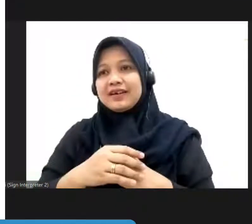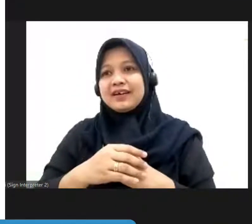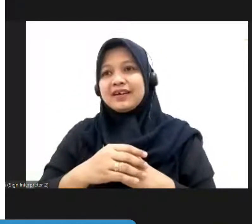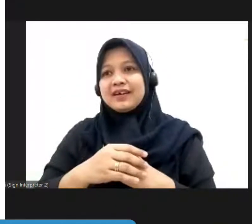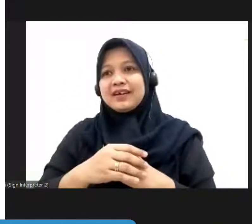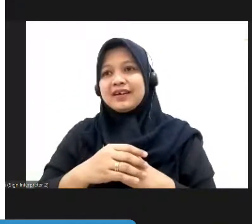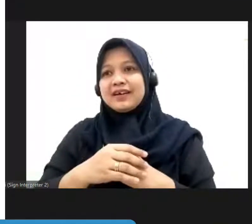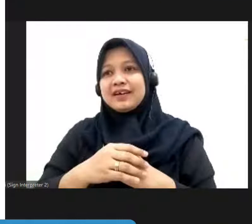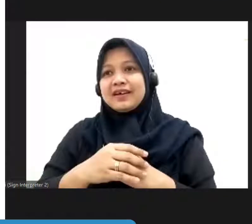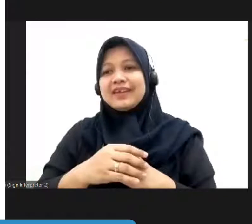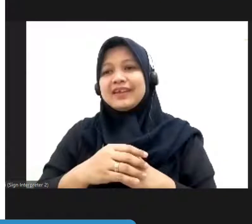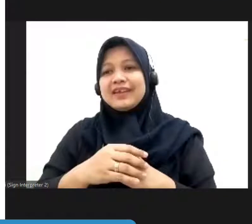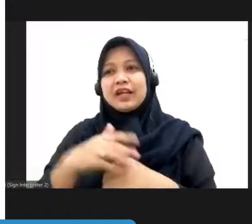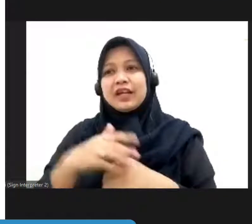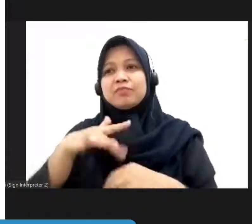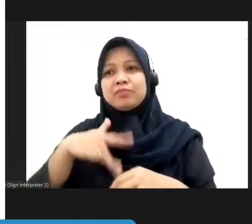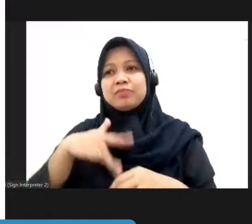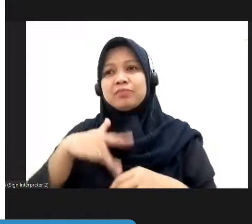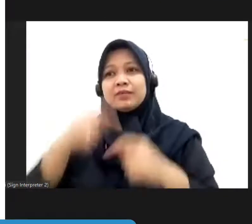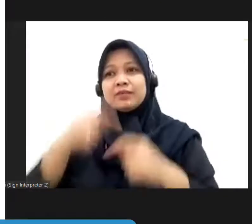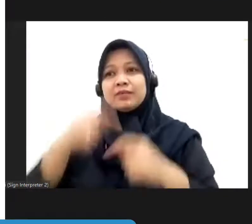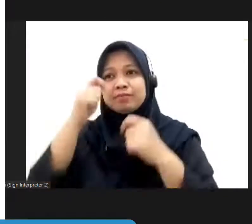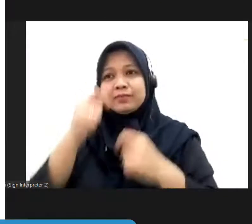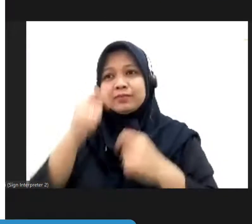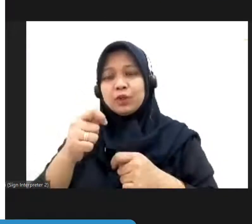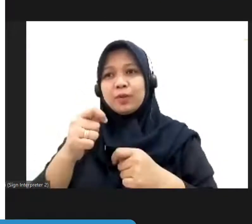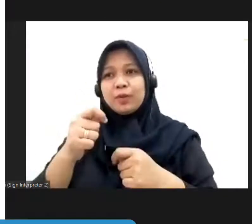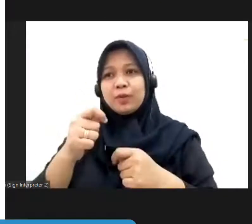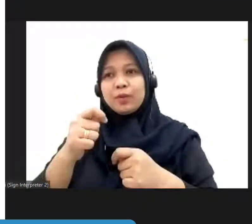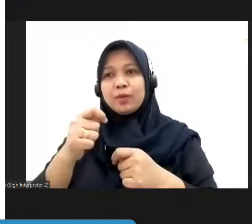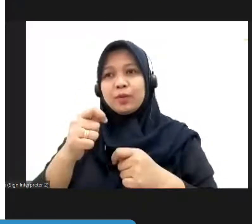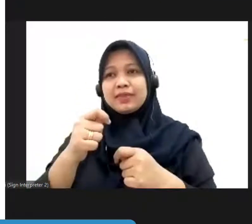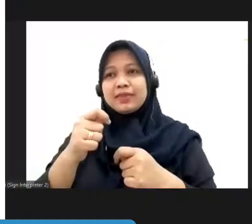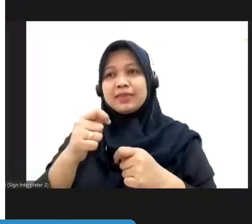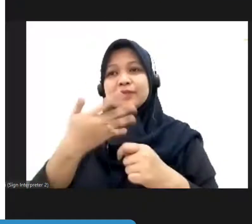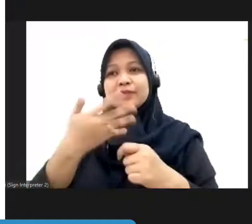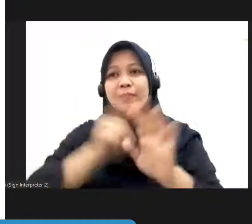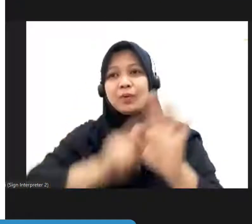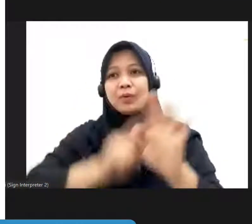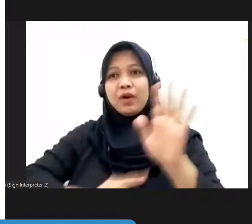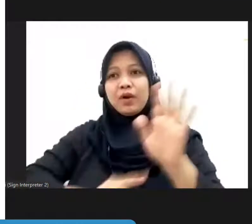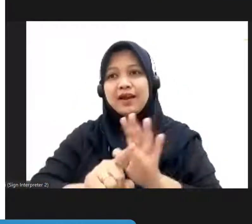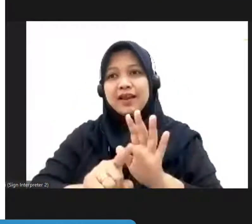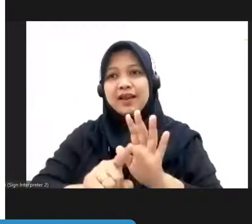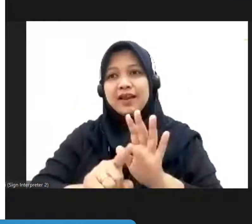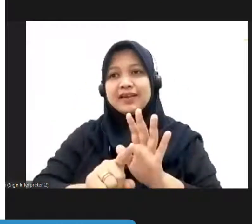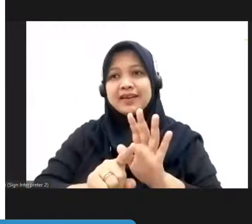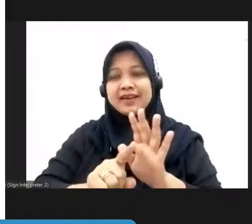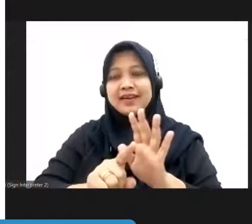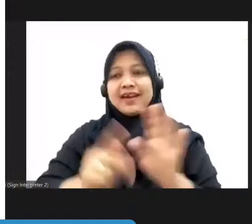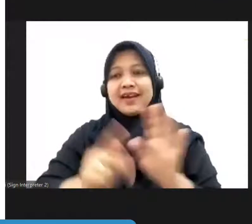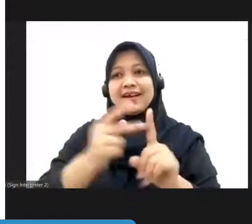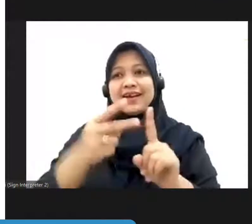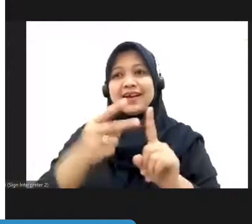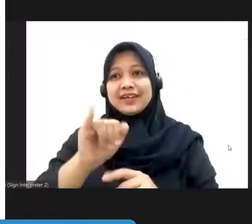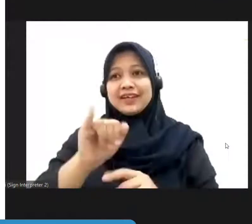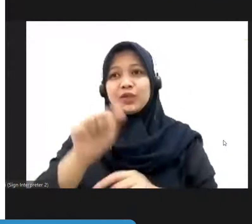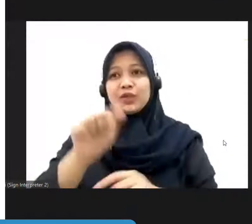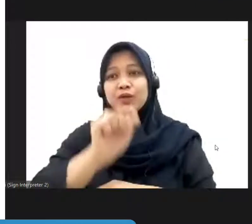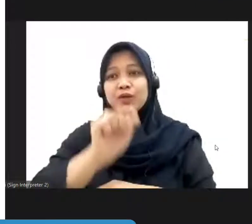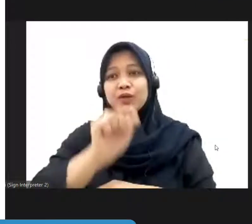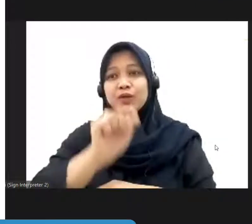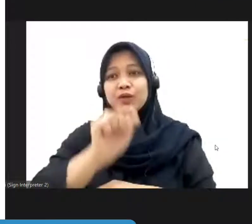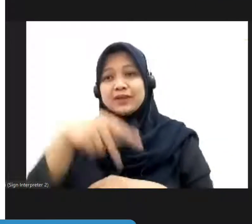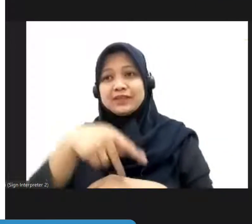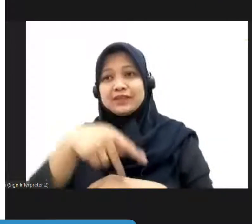Honorable Kia Shaha Chowdhury, Regional Representative of ICFA from the Asia and the Pacific, Takeshi Komino,